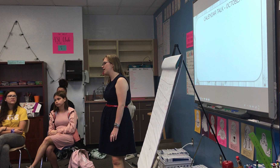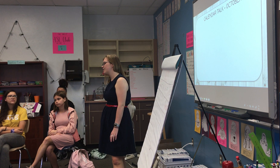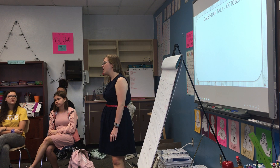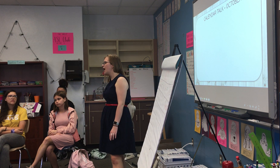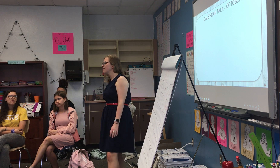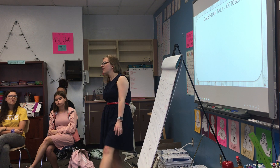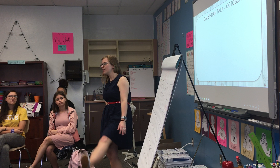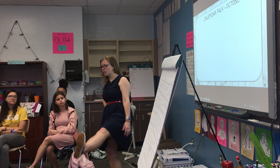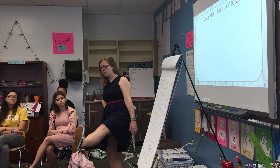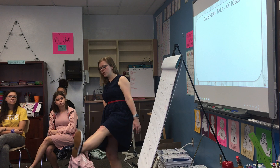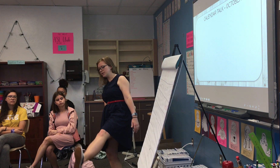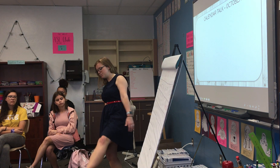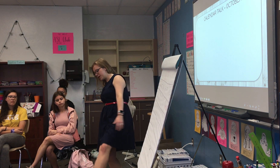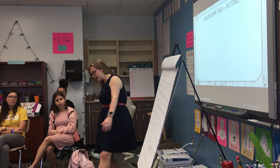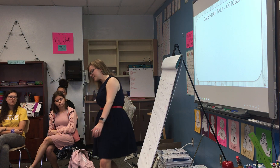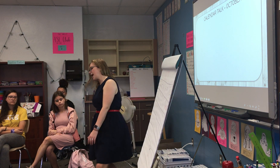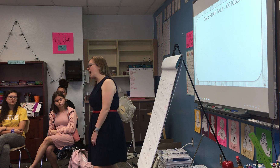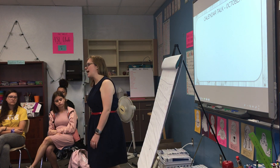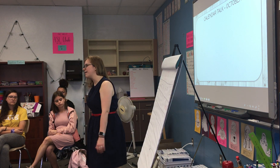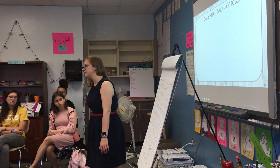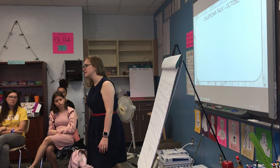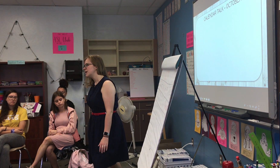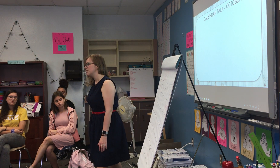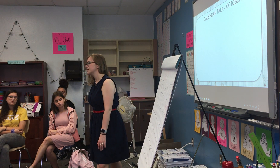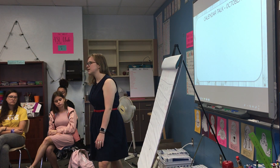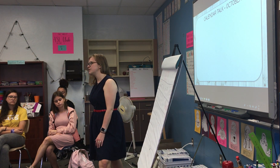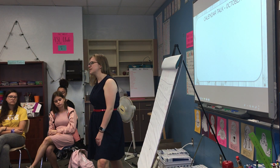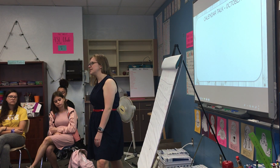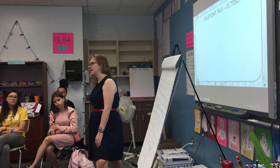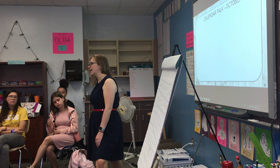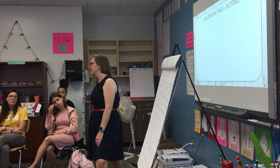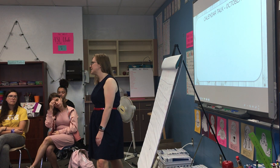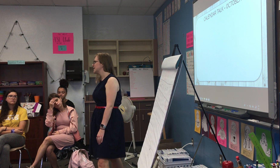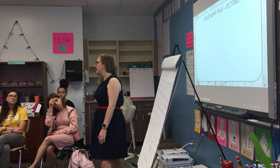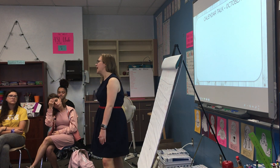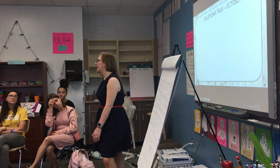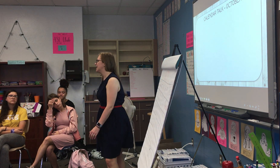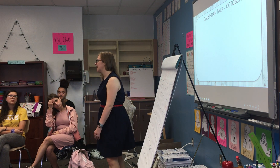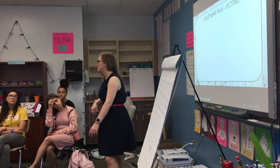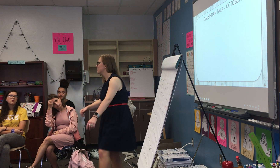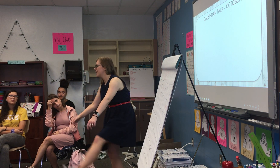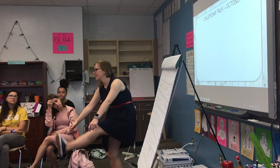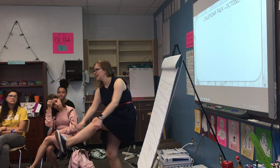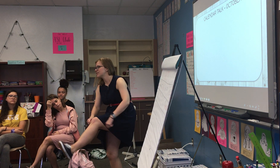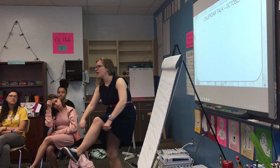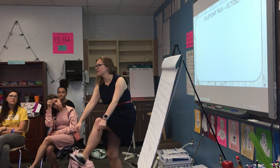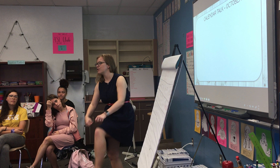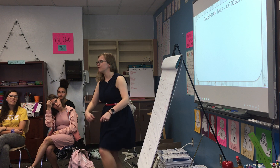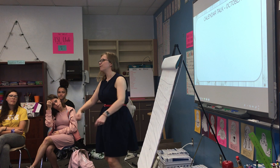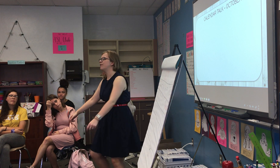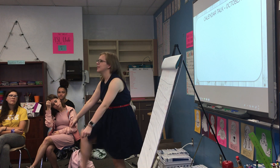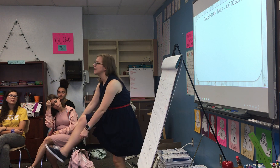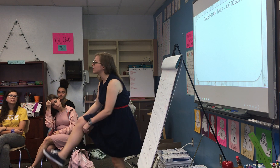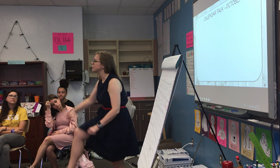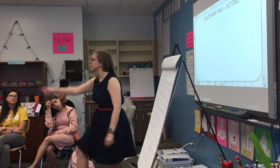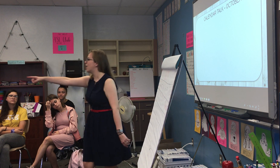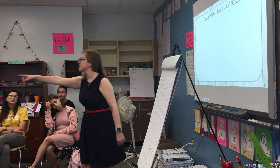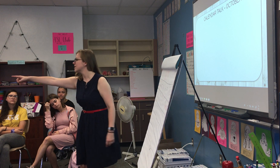of them, I've got like the world's biggest calves because I used to dance, and like socks don't fit, like those long socks,